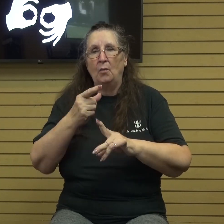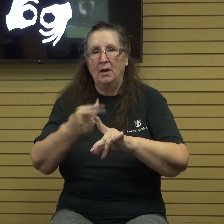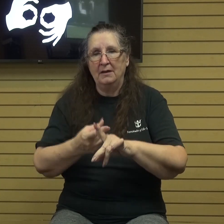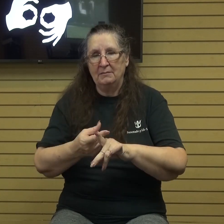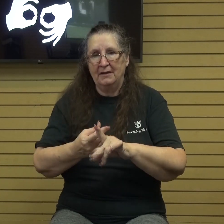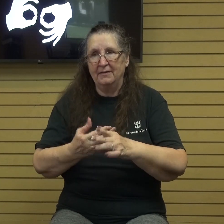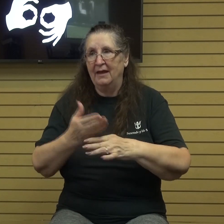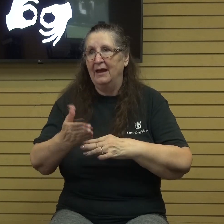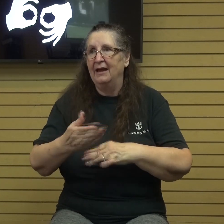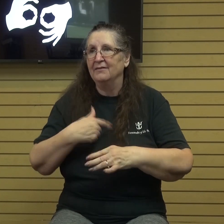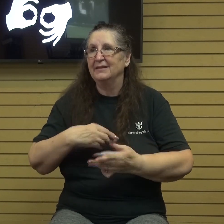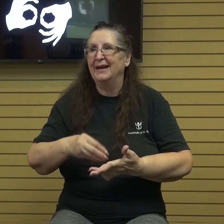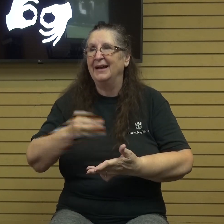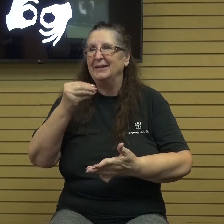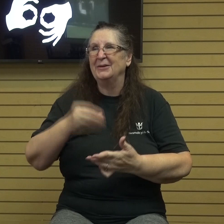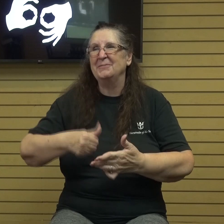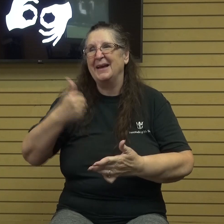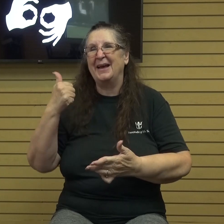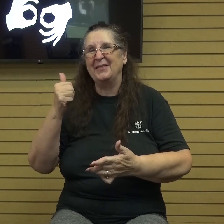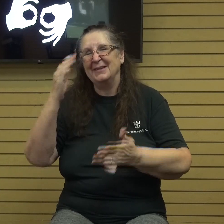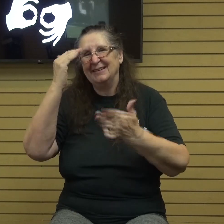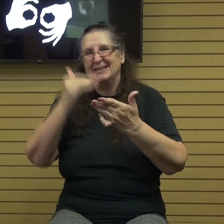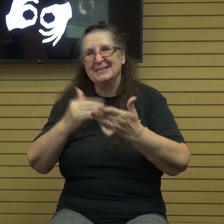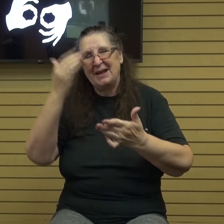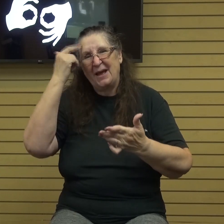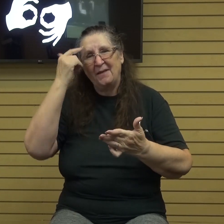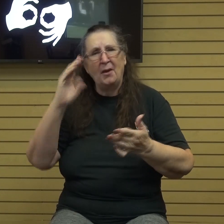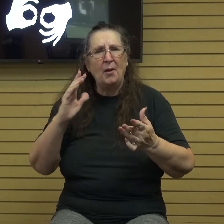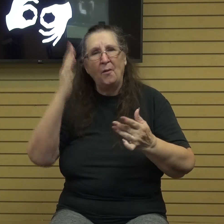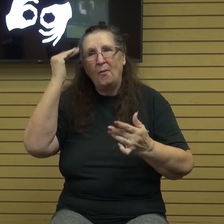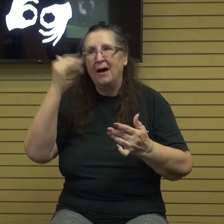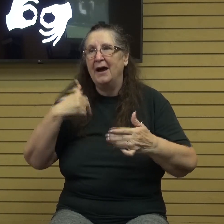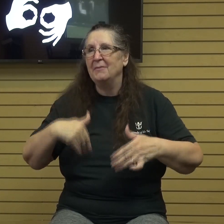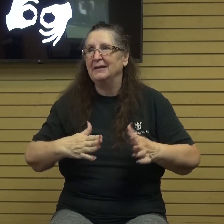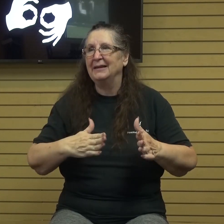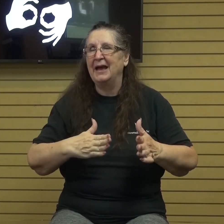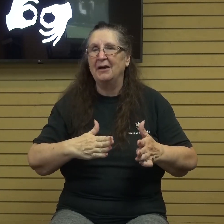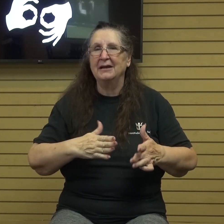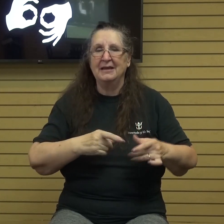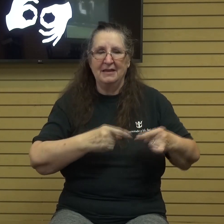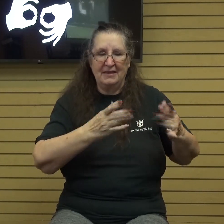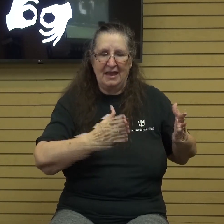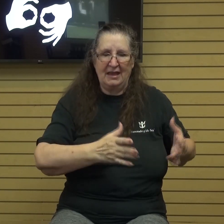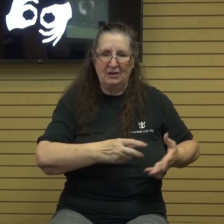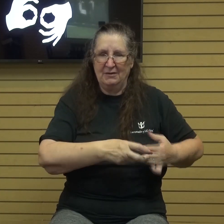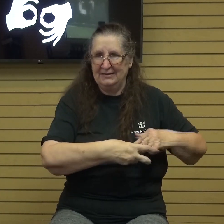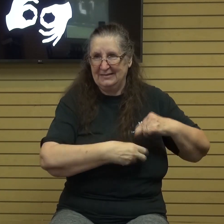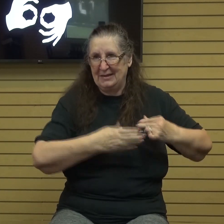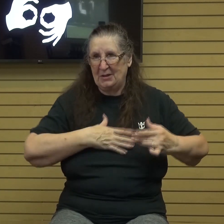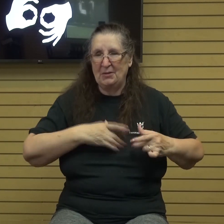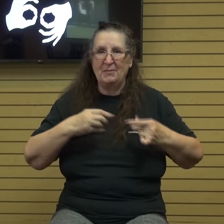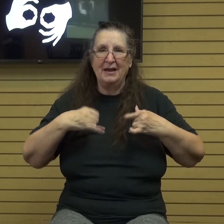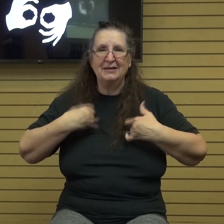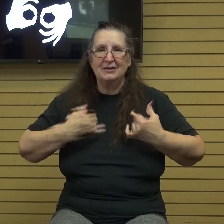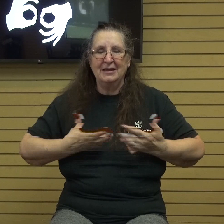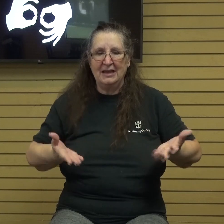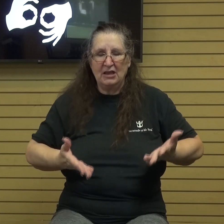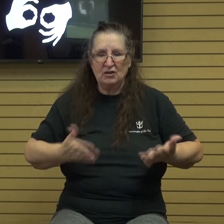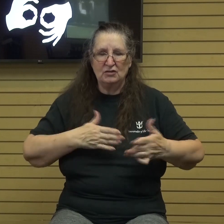after I had learned my other lesson where I really thought, why am I letting the enemy steal my joy and, all these things. And here's my heart that morning. I was